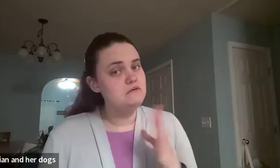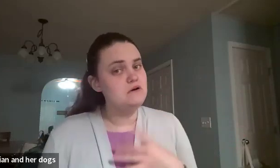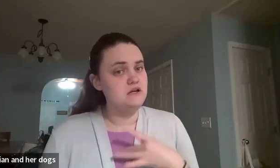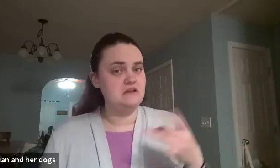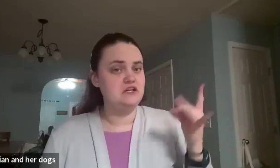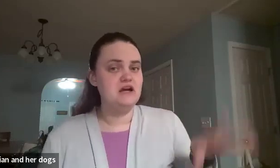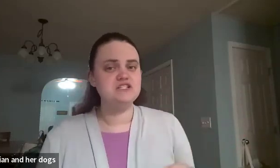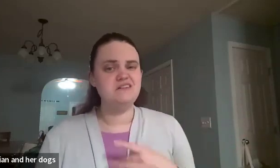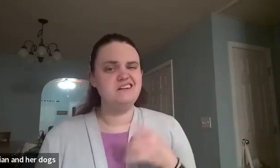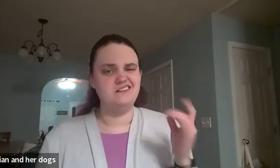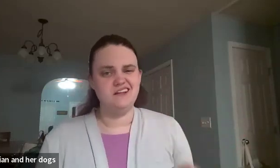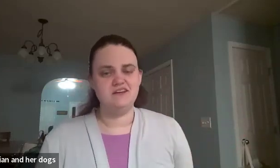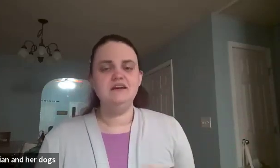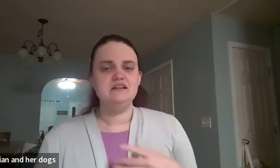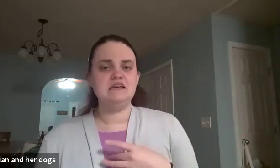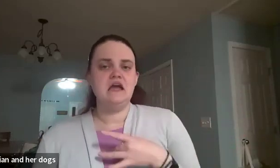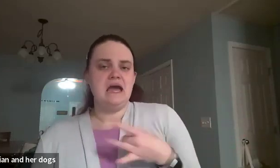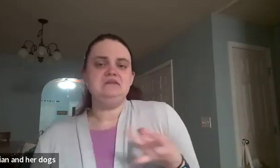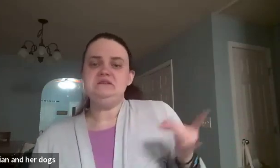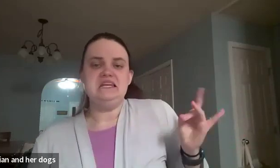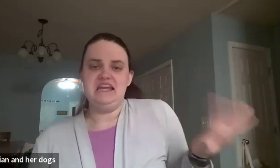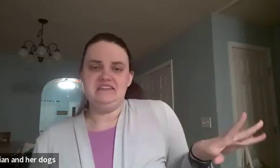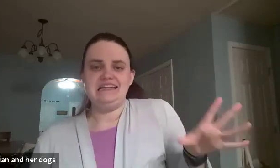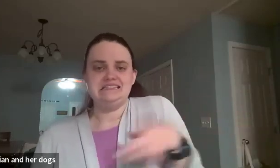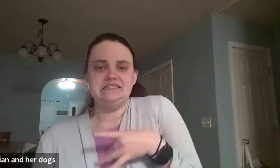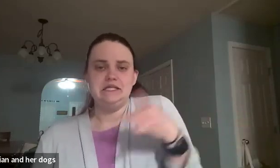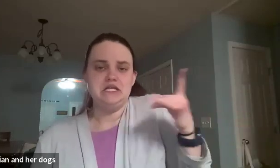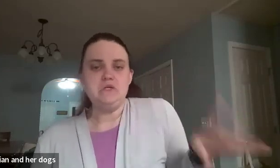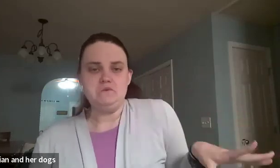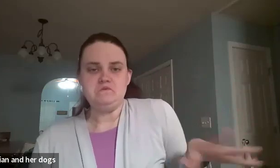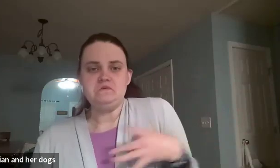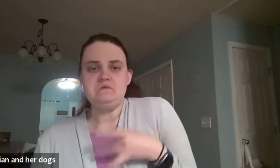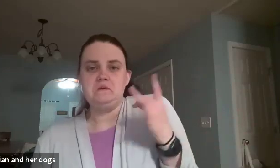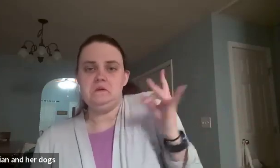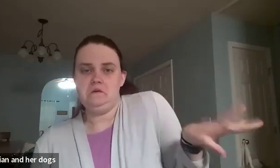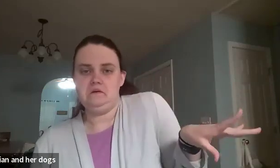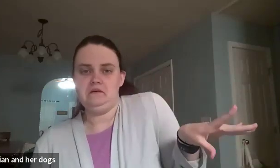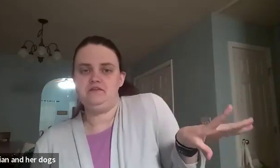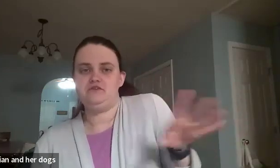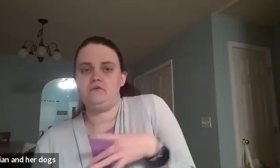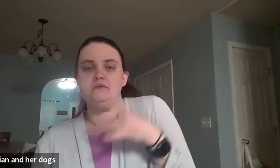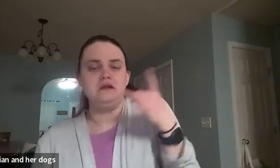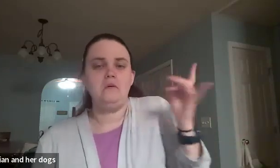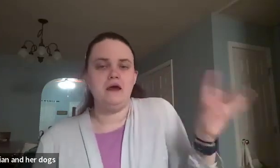be real here. Like you're not just going, oh, I don't like it. It's like, I don't like that. No. Ugh, throwing it